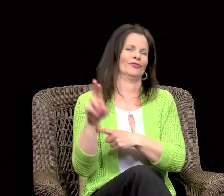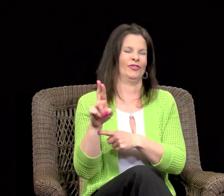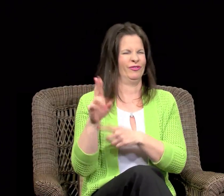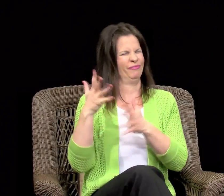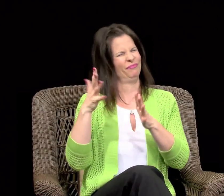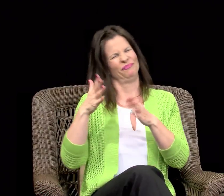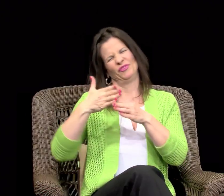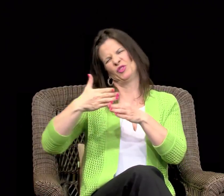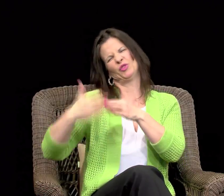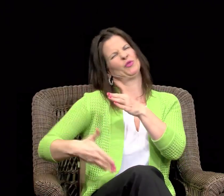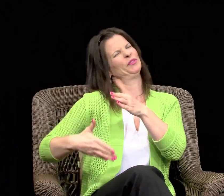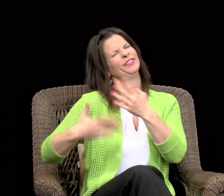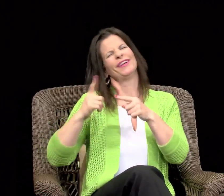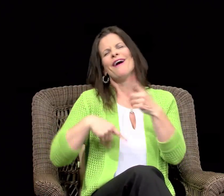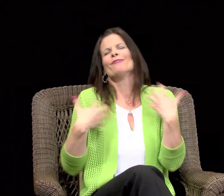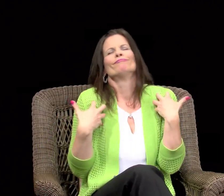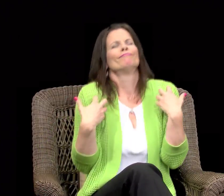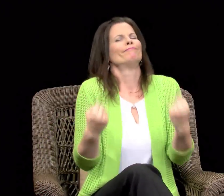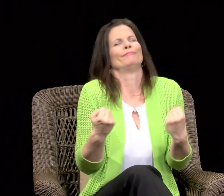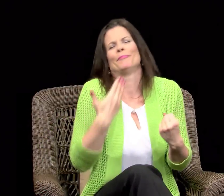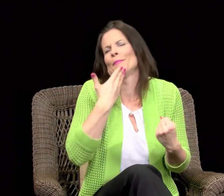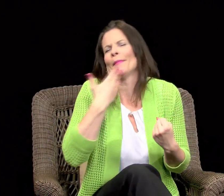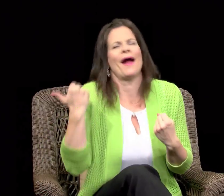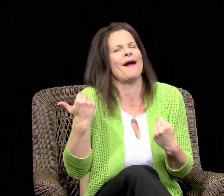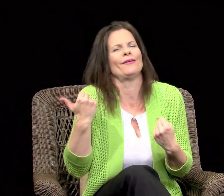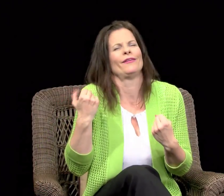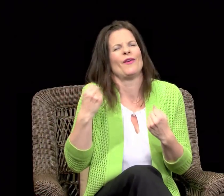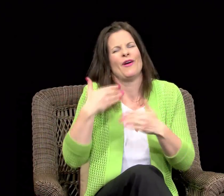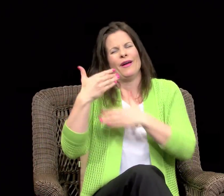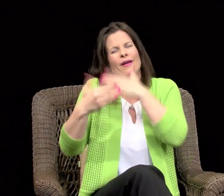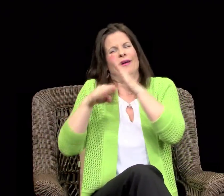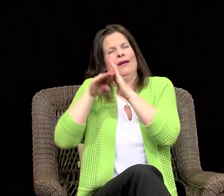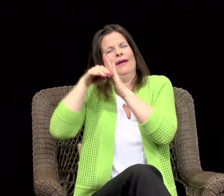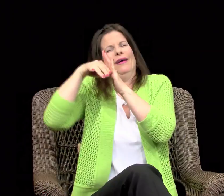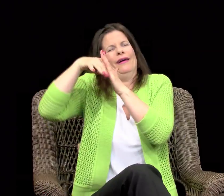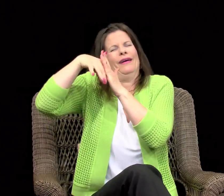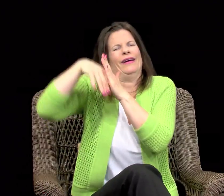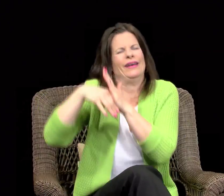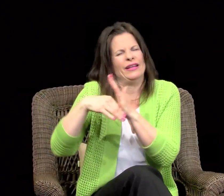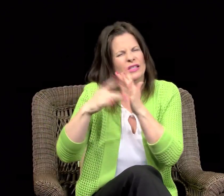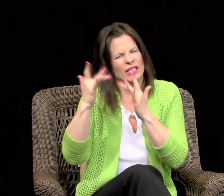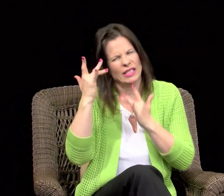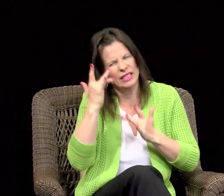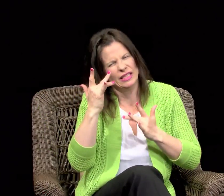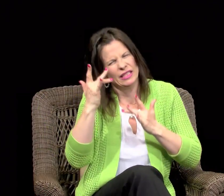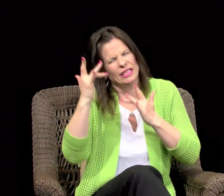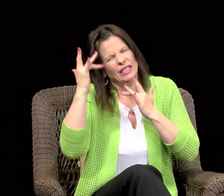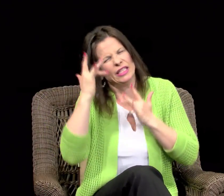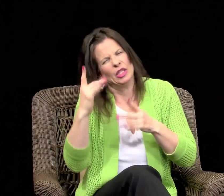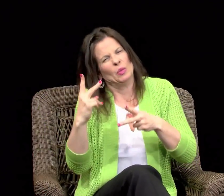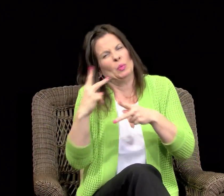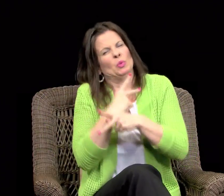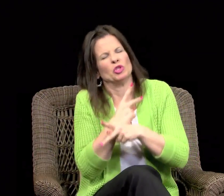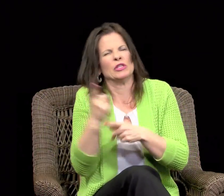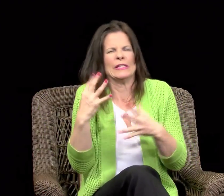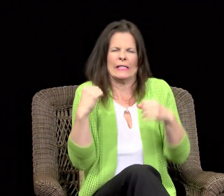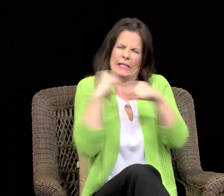was cervical cancer, and it was terminal, and she couldn't get any better. And her health declined, and